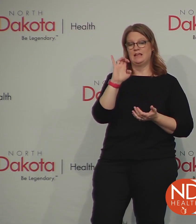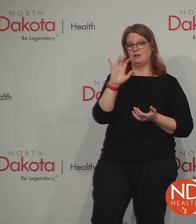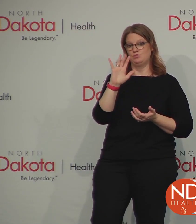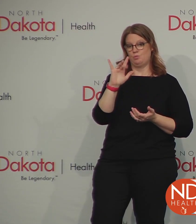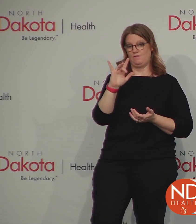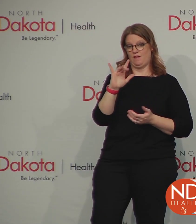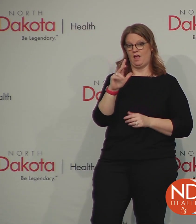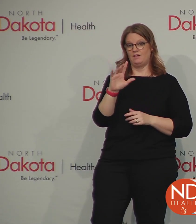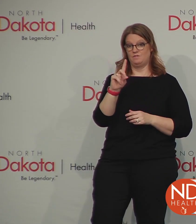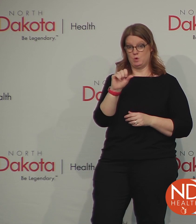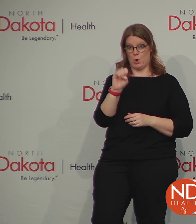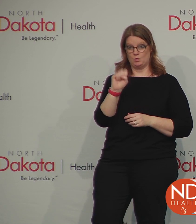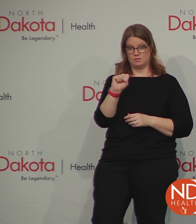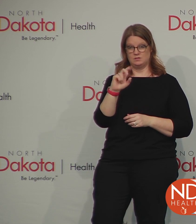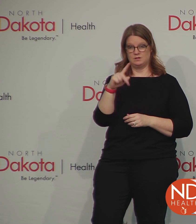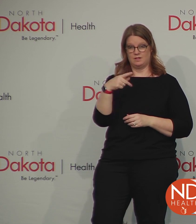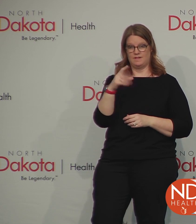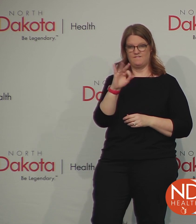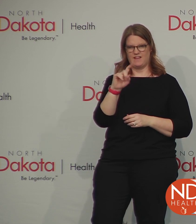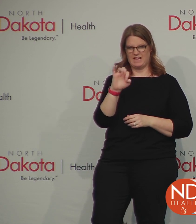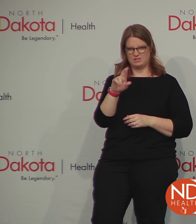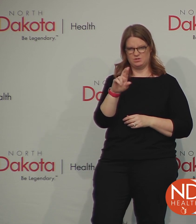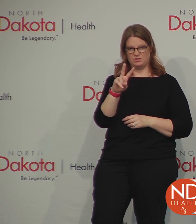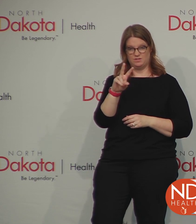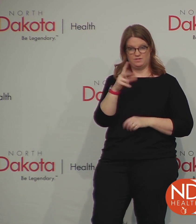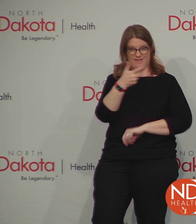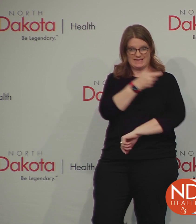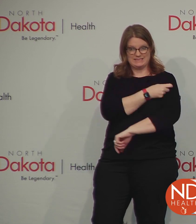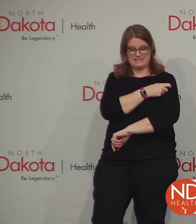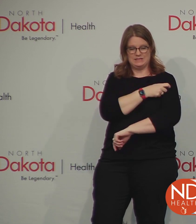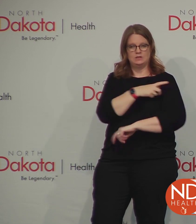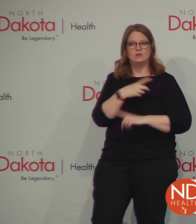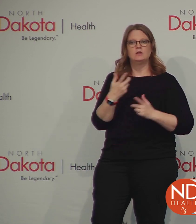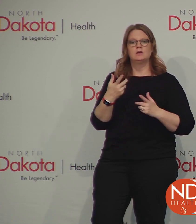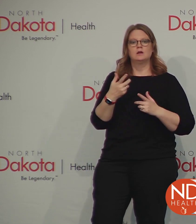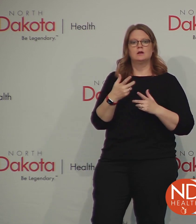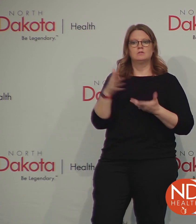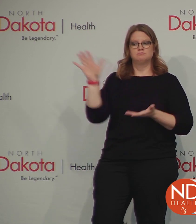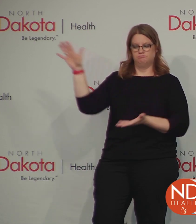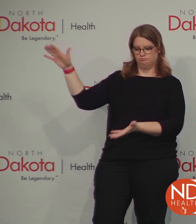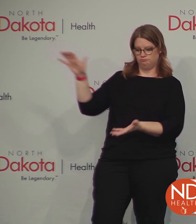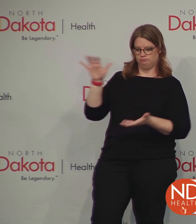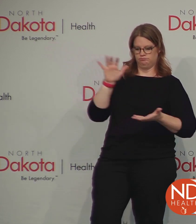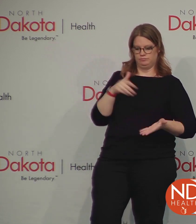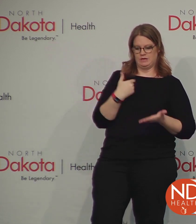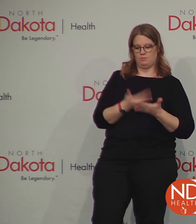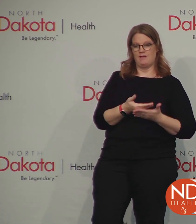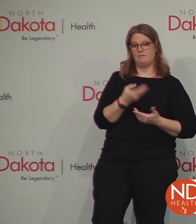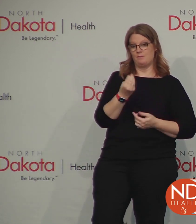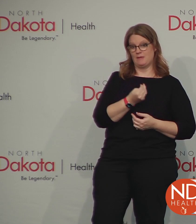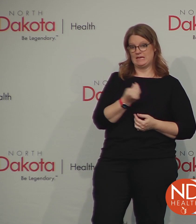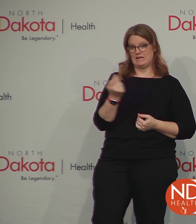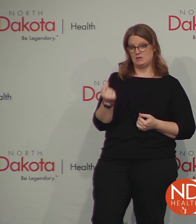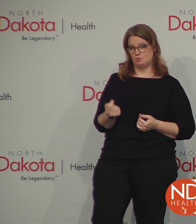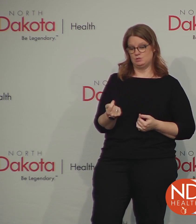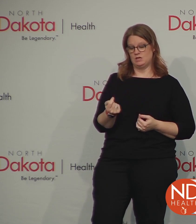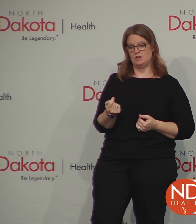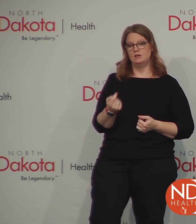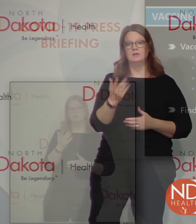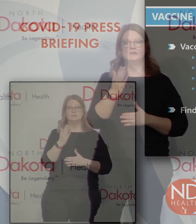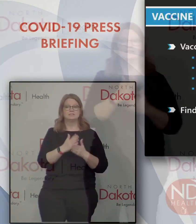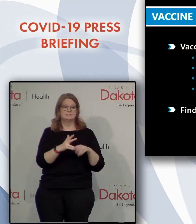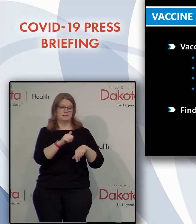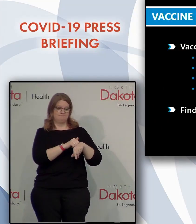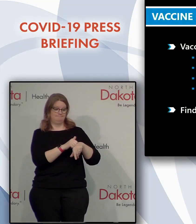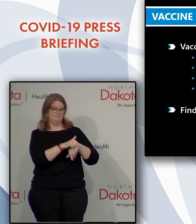6,825 doses of the Pfizer vaccine this week. Shipments came in on Monday and Tuesday. Some of those shipments